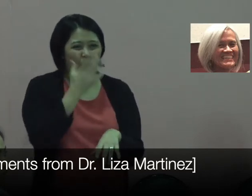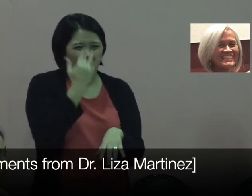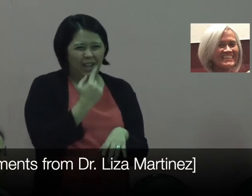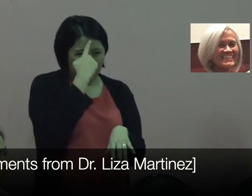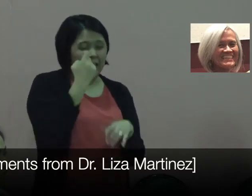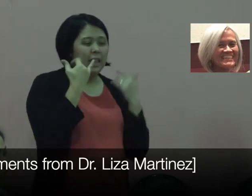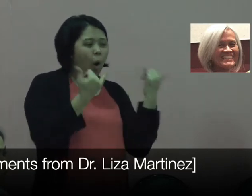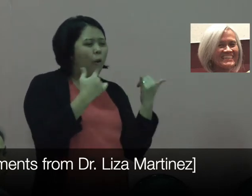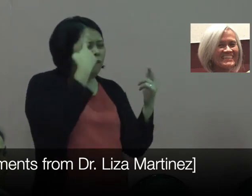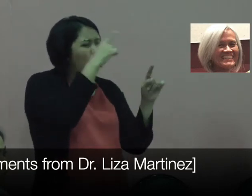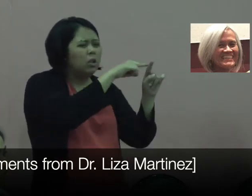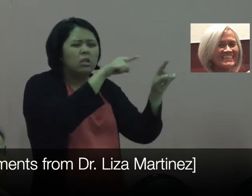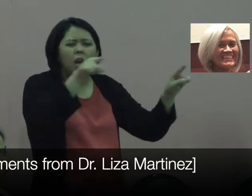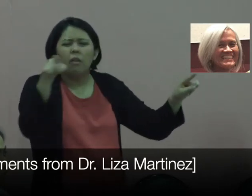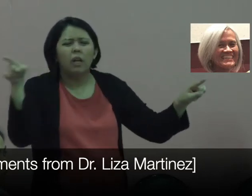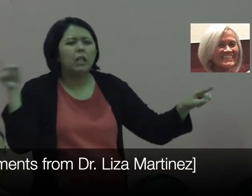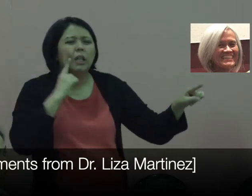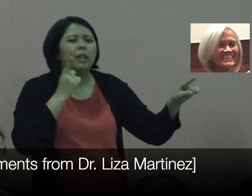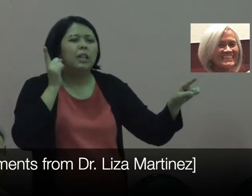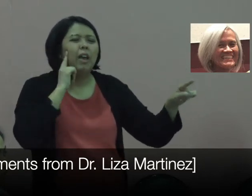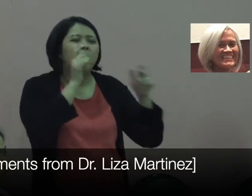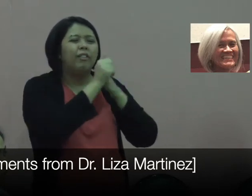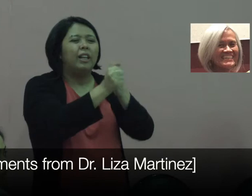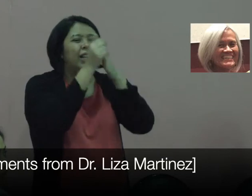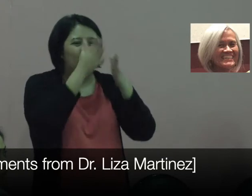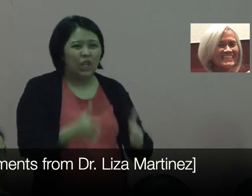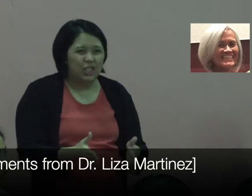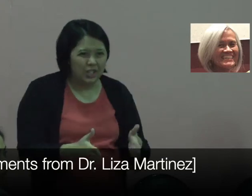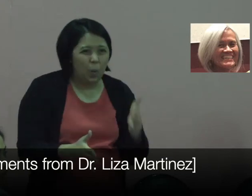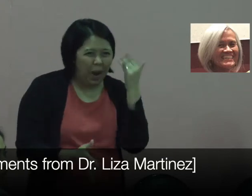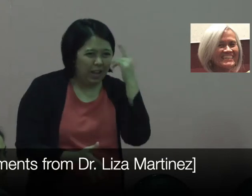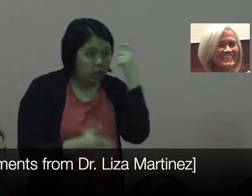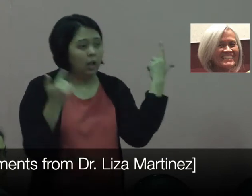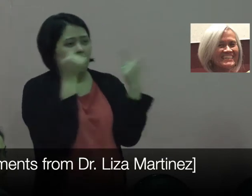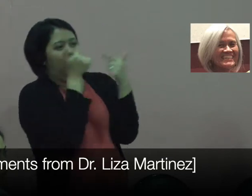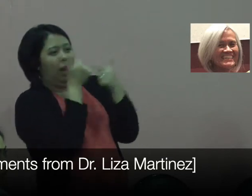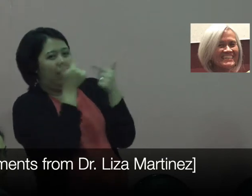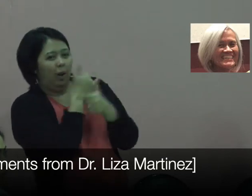for some of them, they're so used to extremely graphic